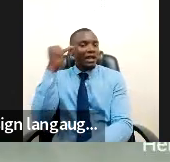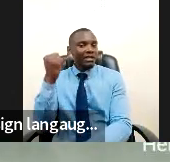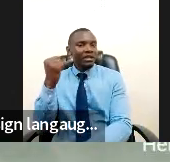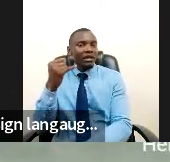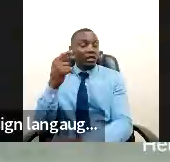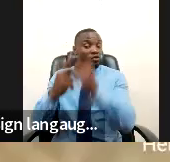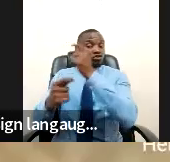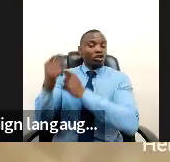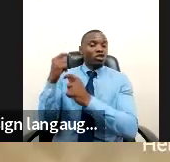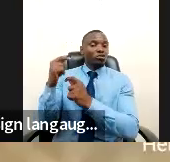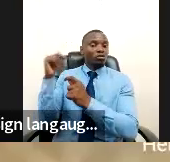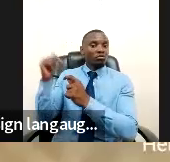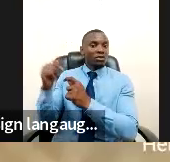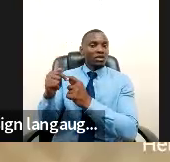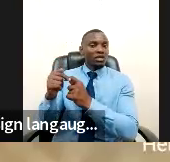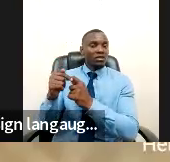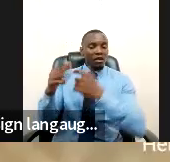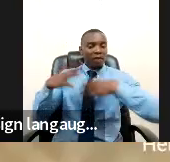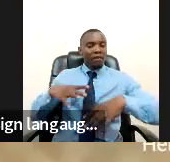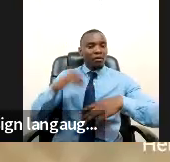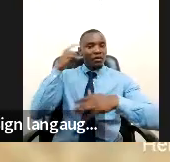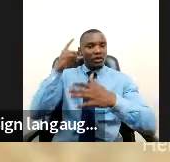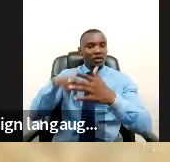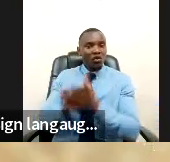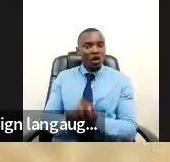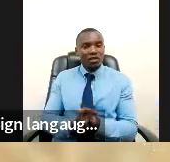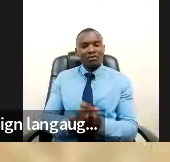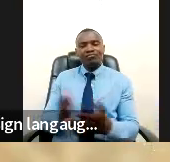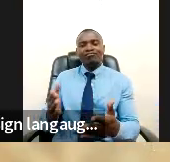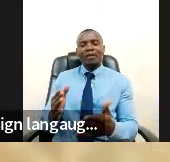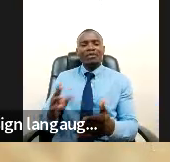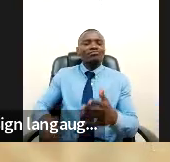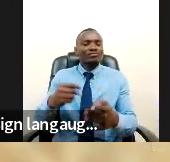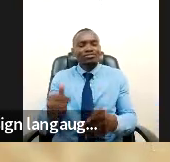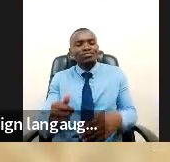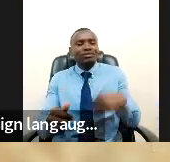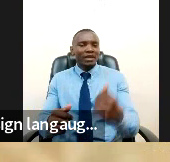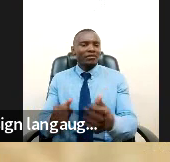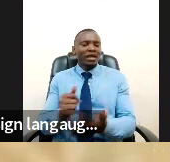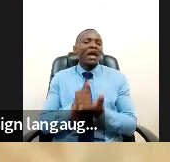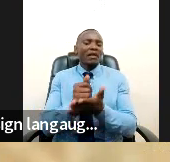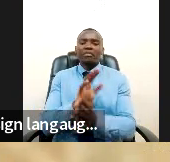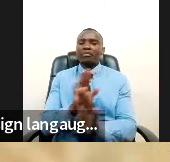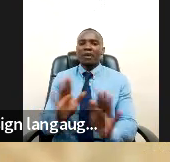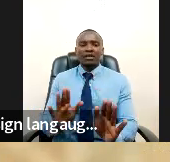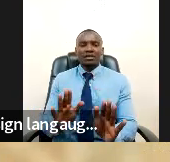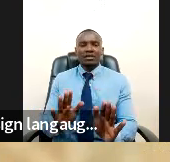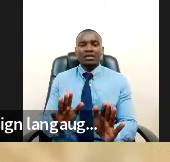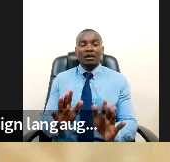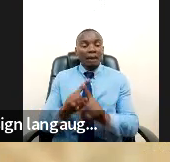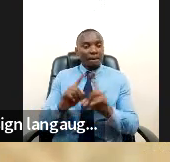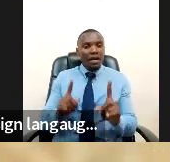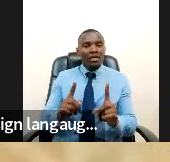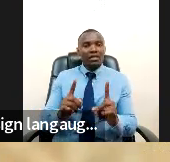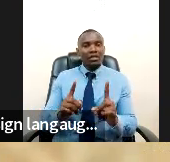traditionally, this has been looked at from the lens of charity and charitable donations. However, we